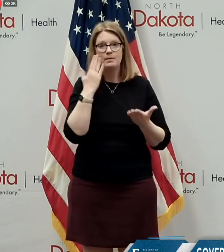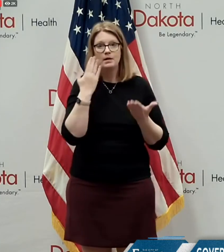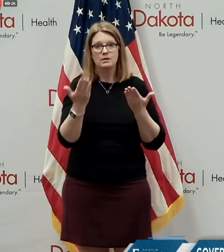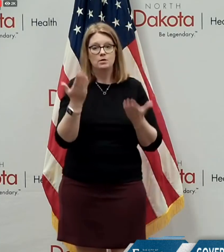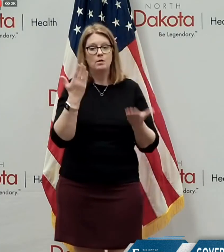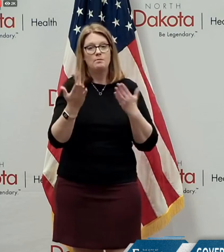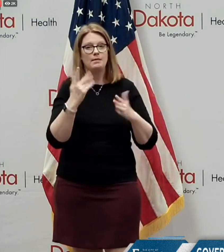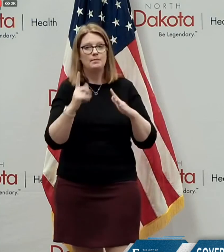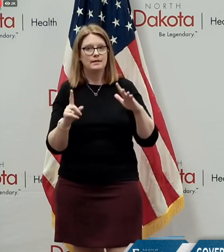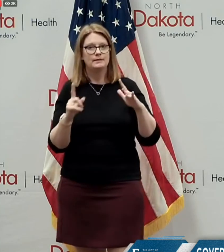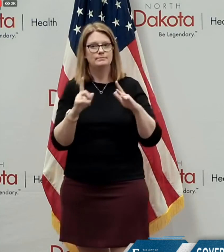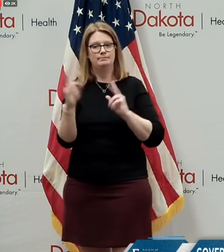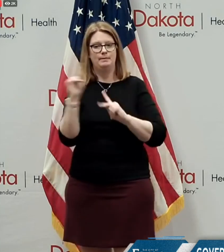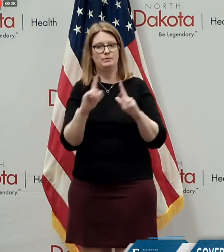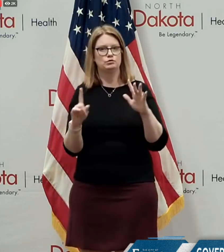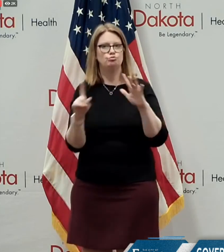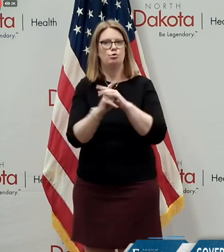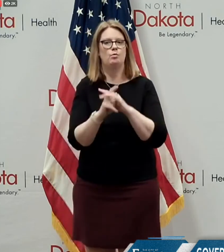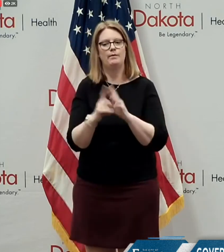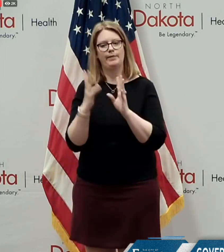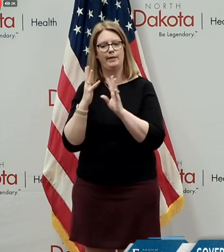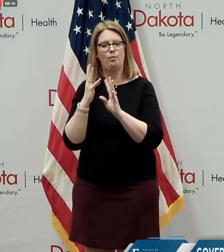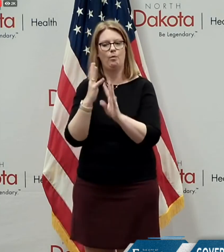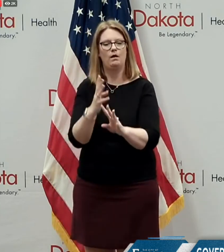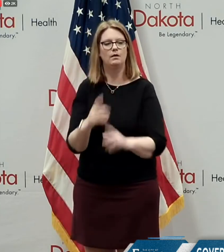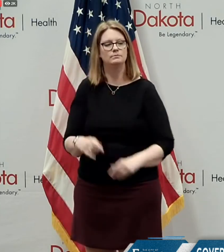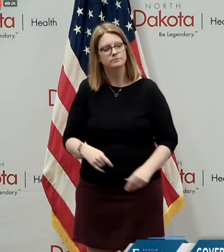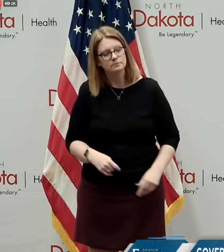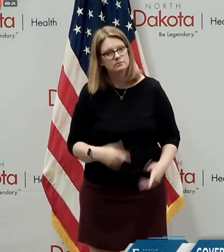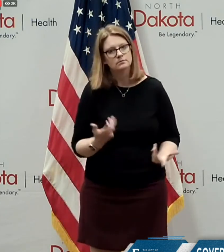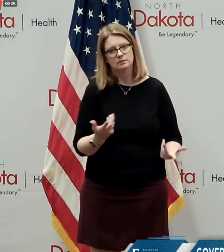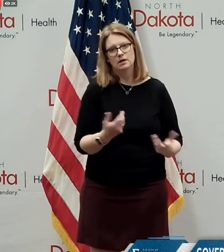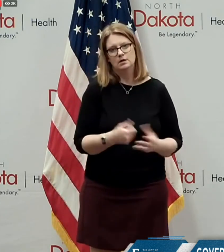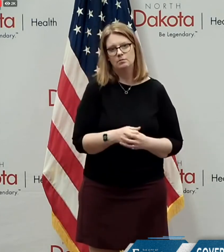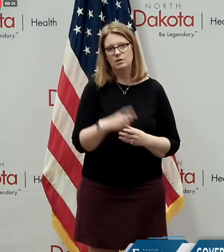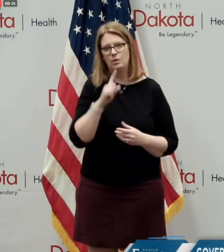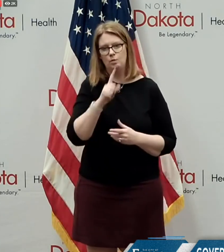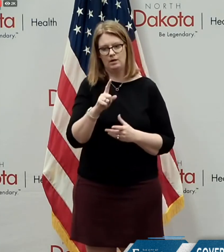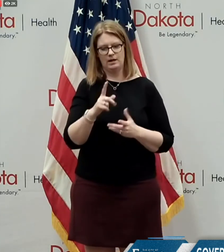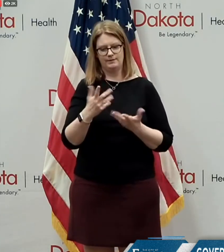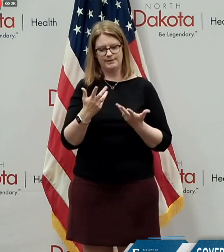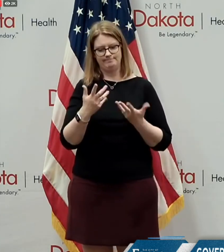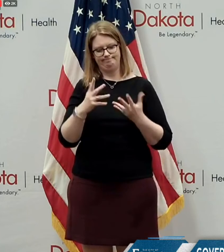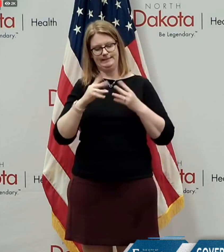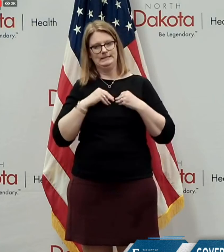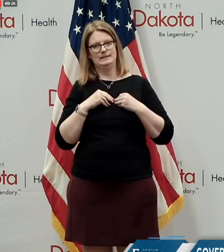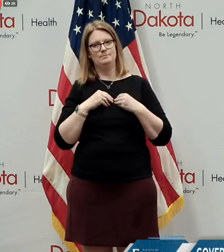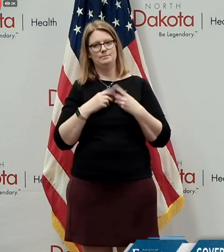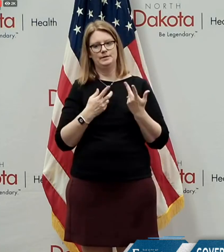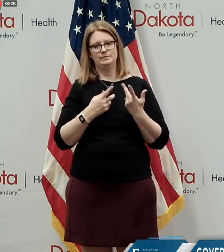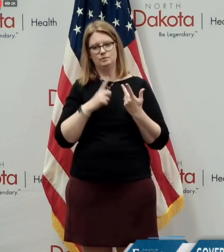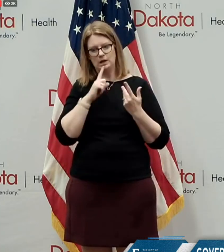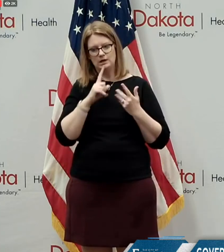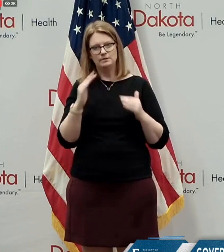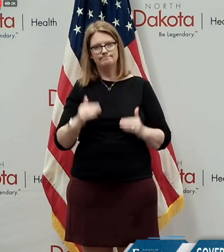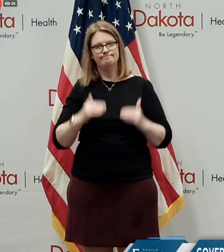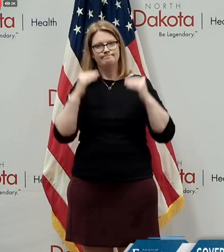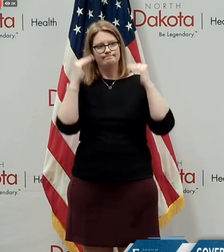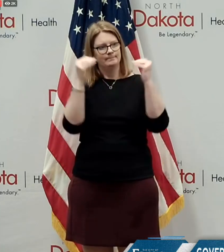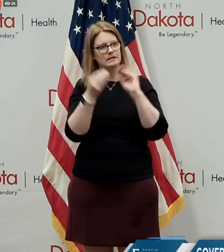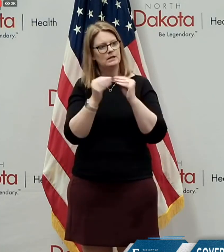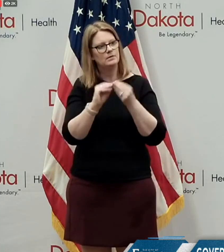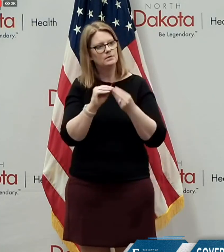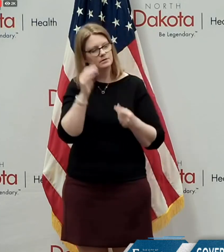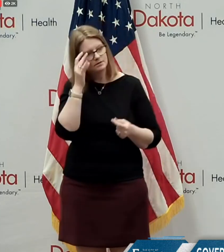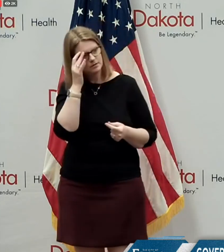as opposed to drive-up. I mean, there's some things that we've got to do differently, that we've got to own on our end to get these numbers up.